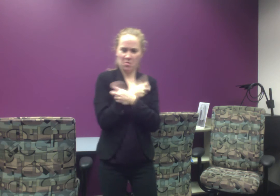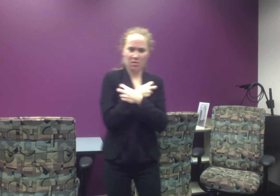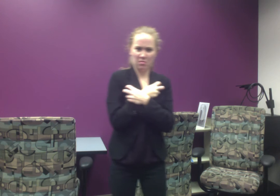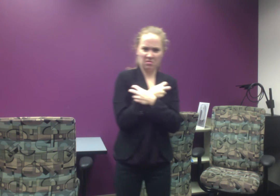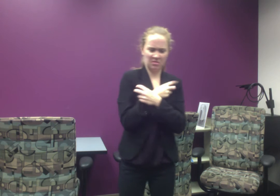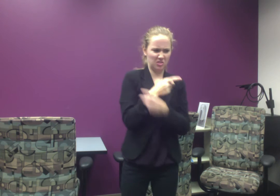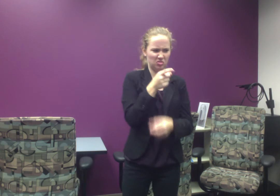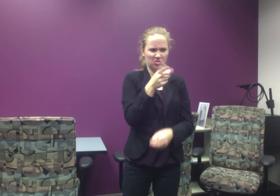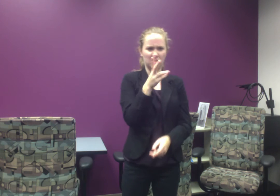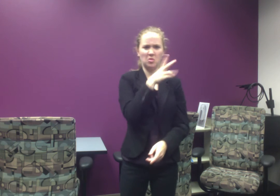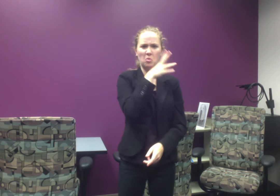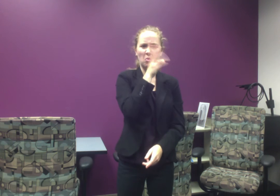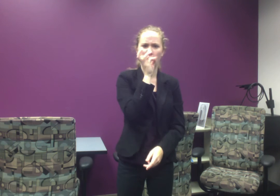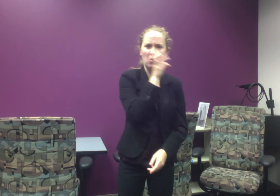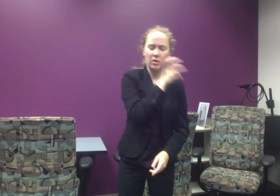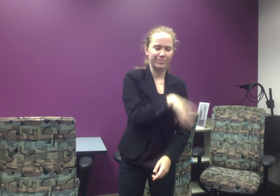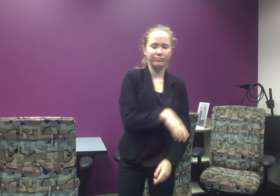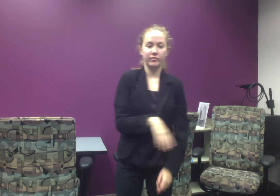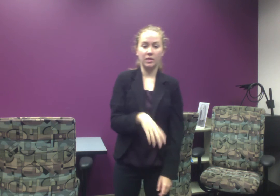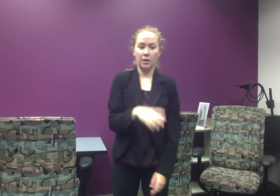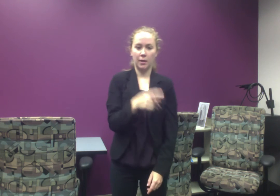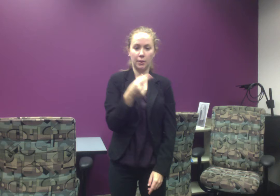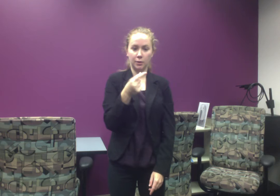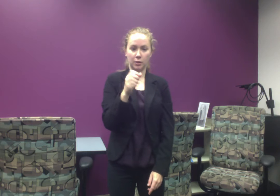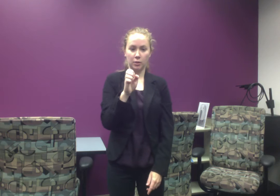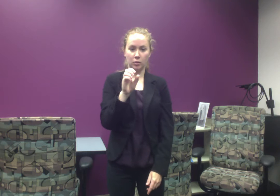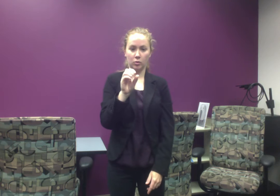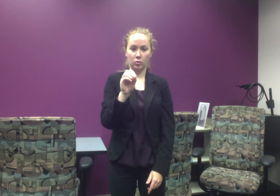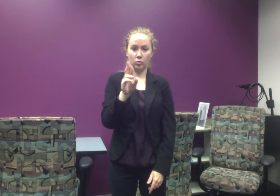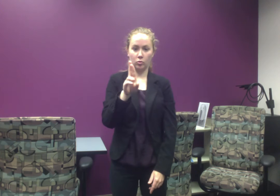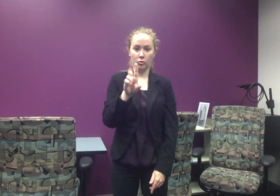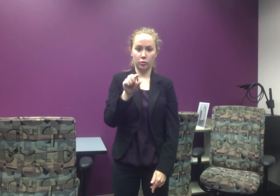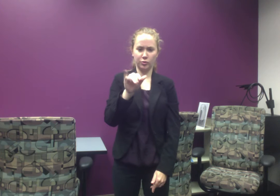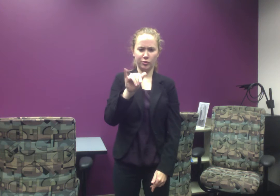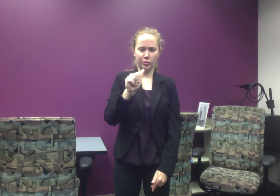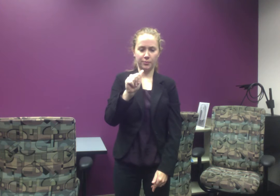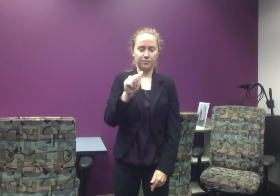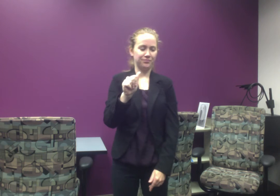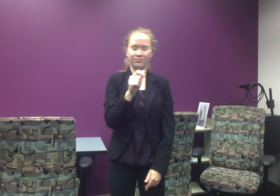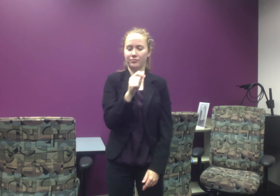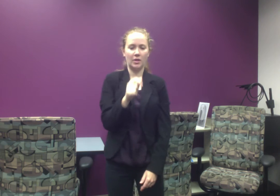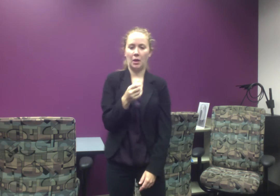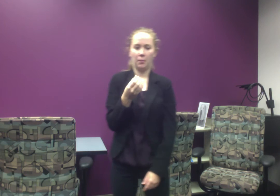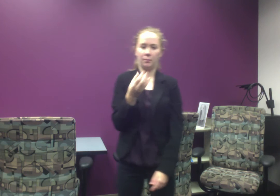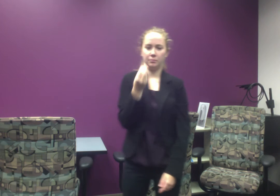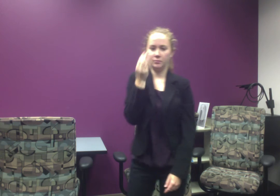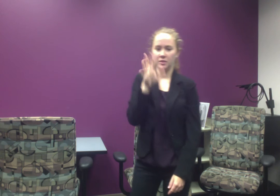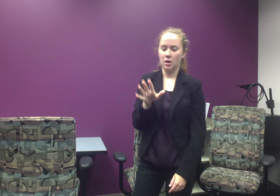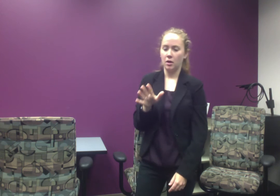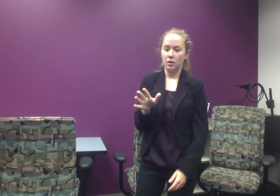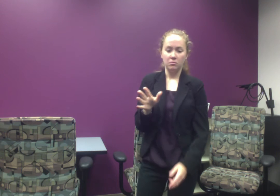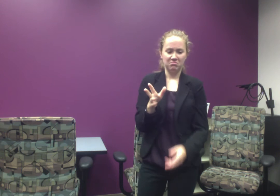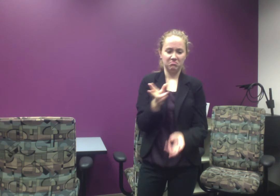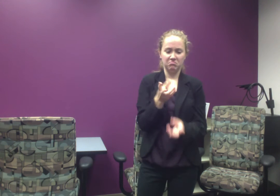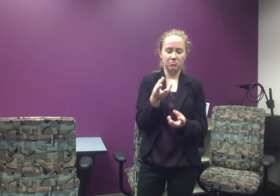thought that the shapes were the beautiful thing. And she didn't think that. She wasn't really thinking about it being a bone. She just